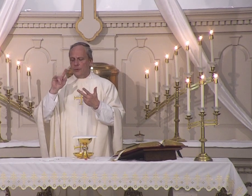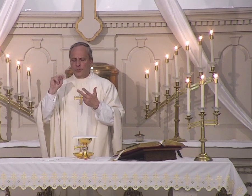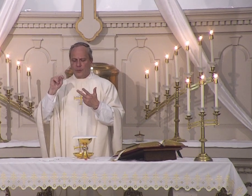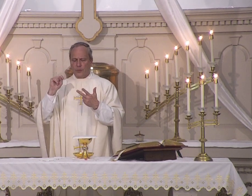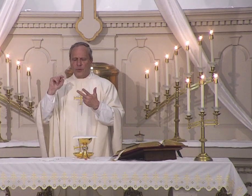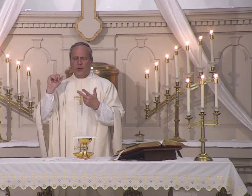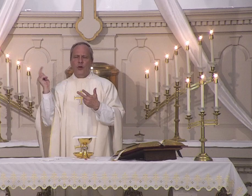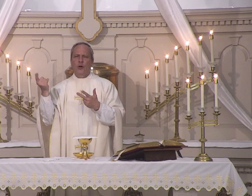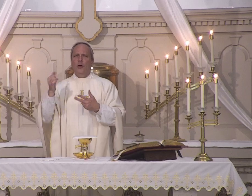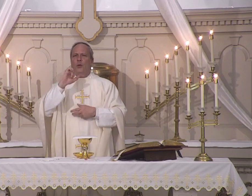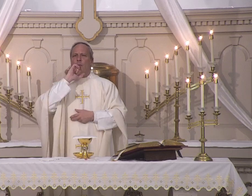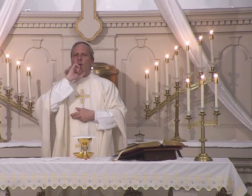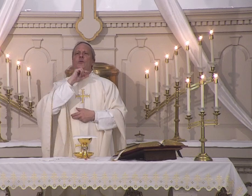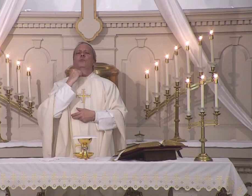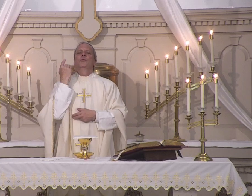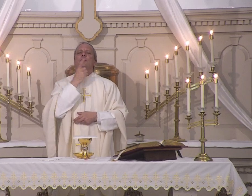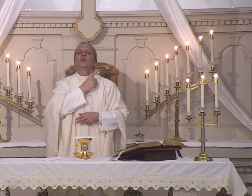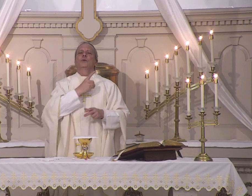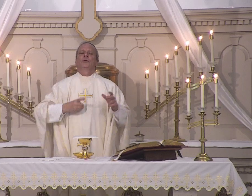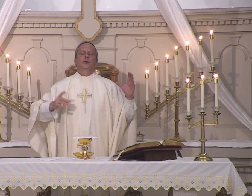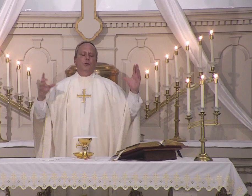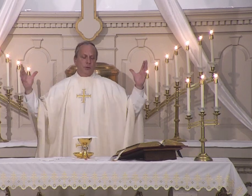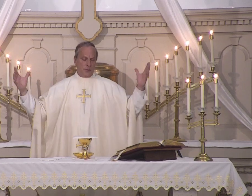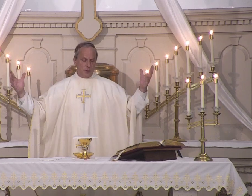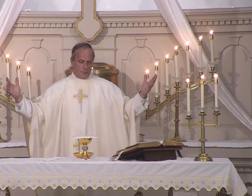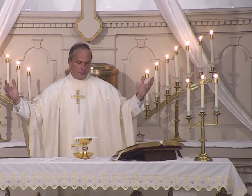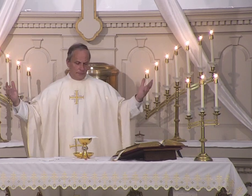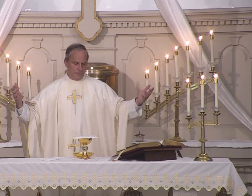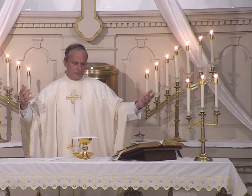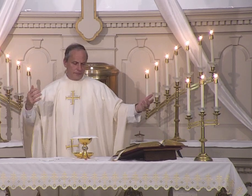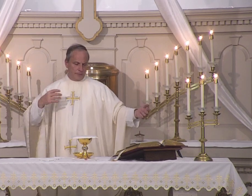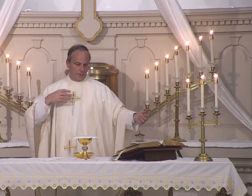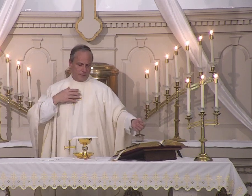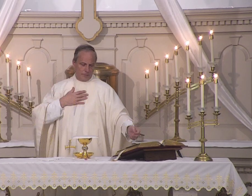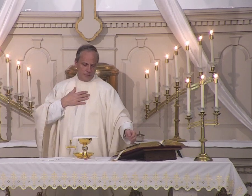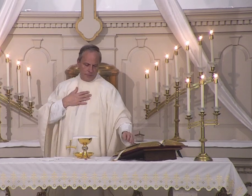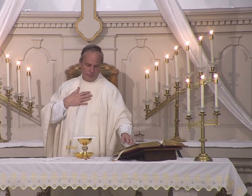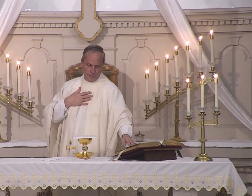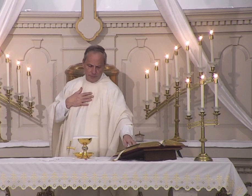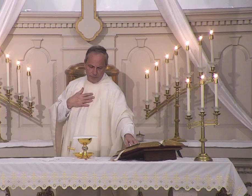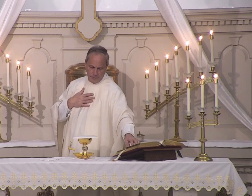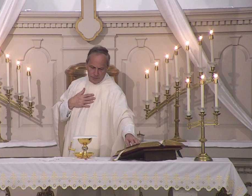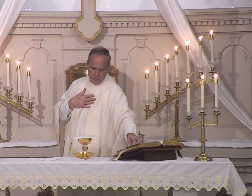Robert, his auxiliary, and all the clergy,